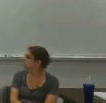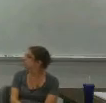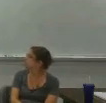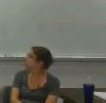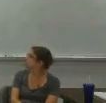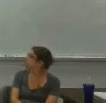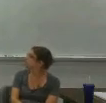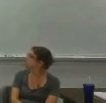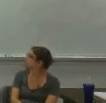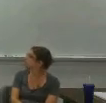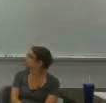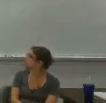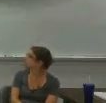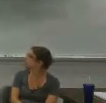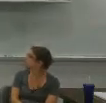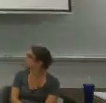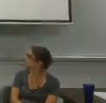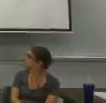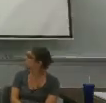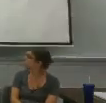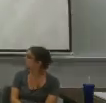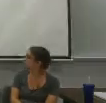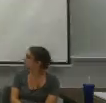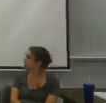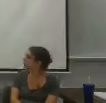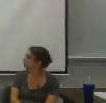Should use a picture of you, if not.